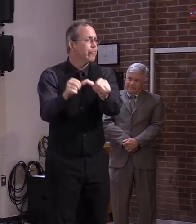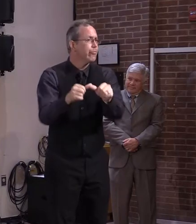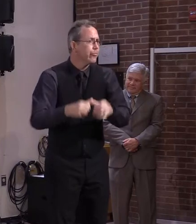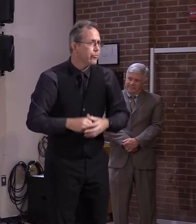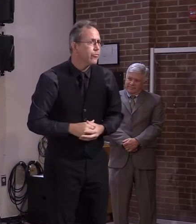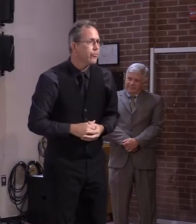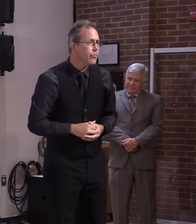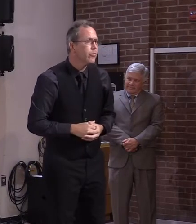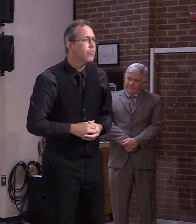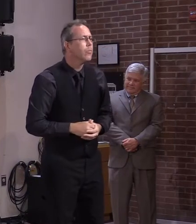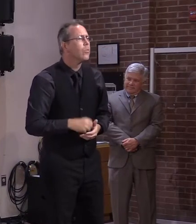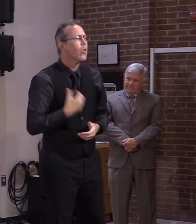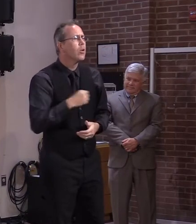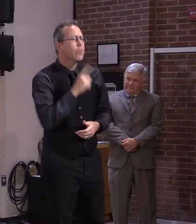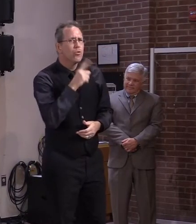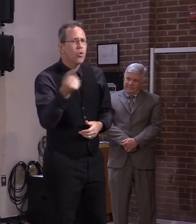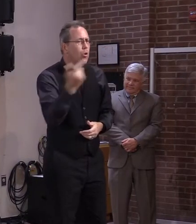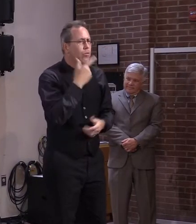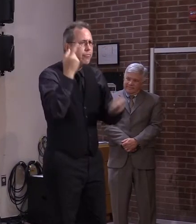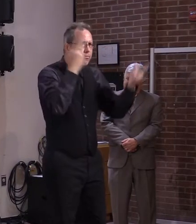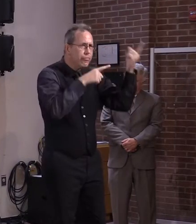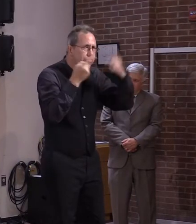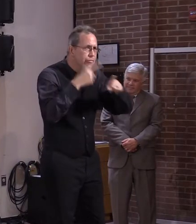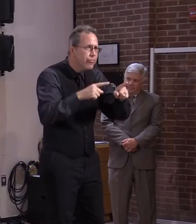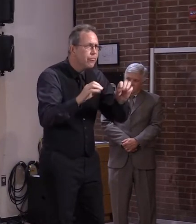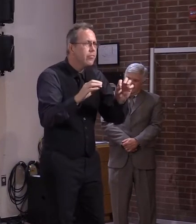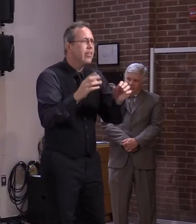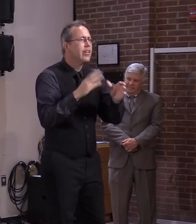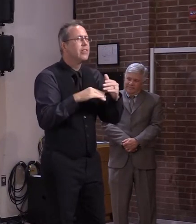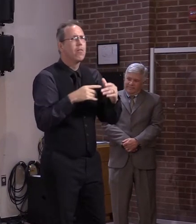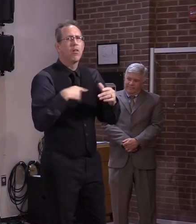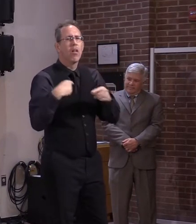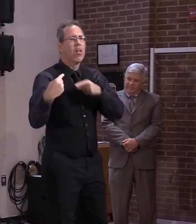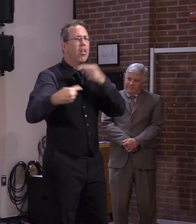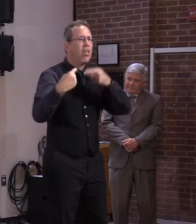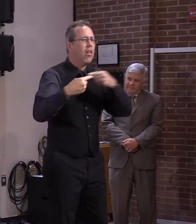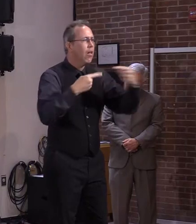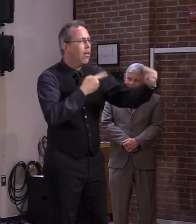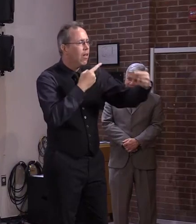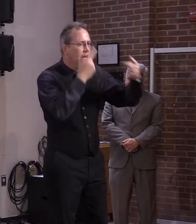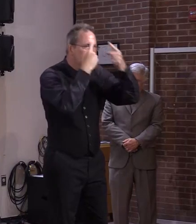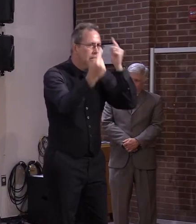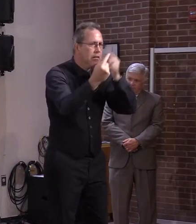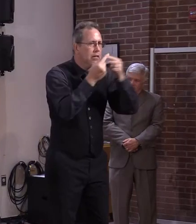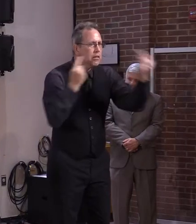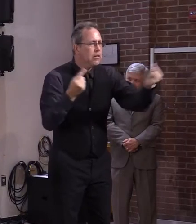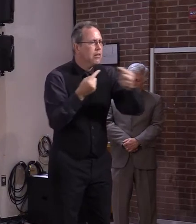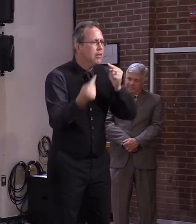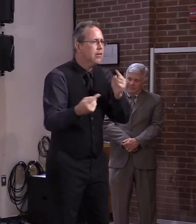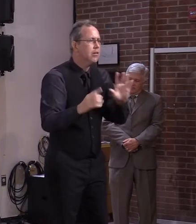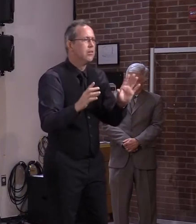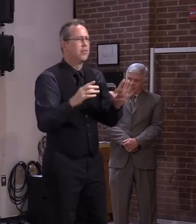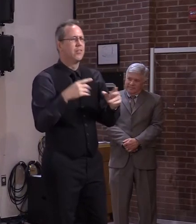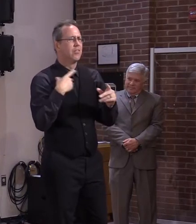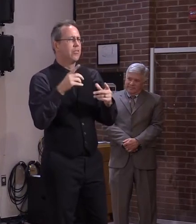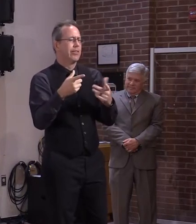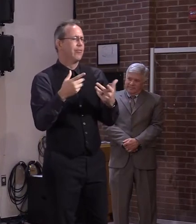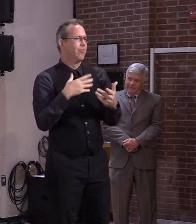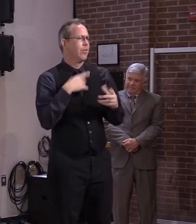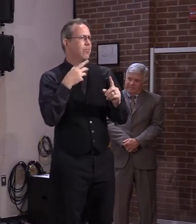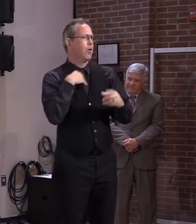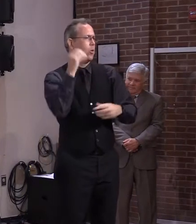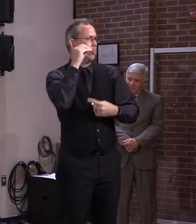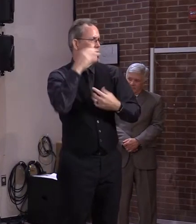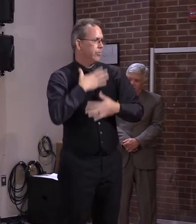direction, so we don't have all of this unnecessary, from my standpoint,